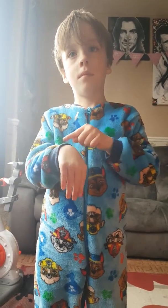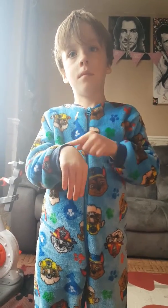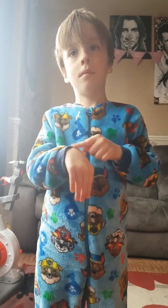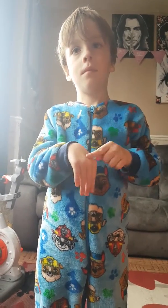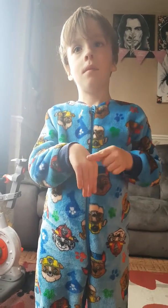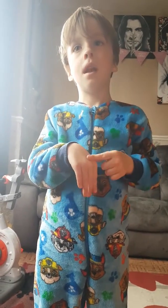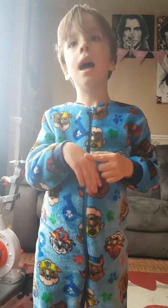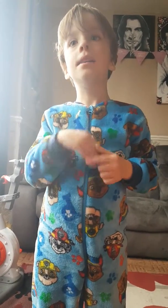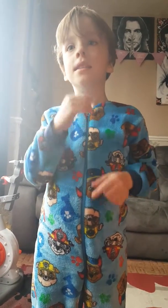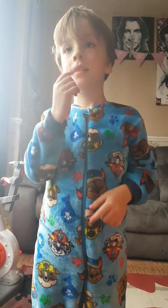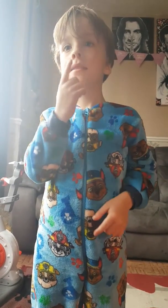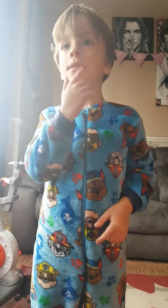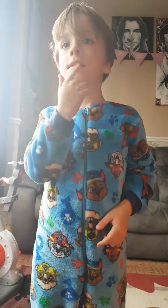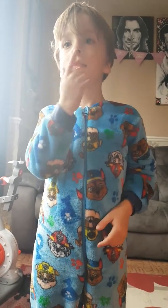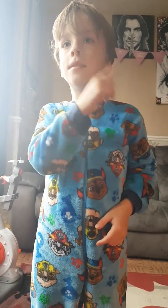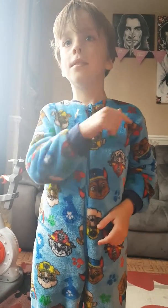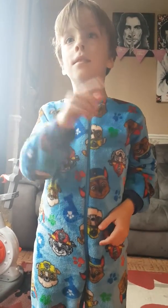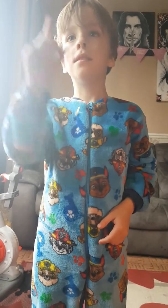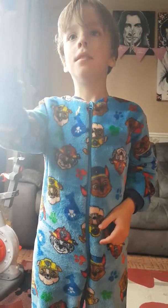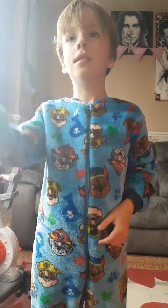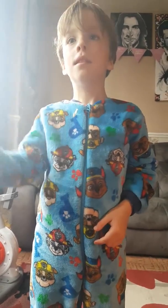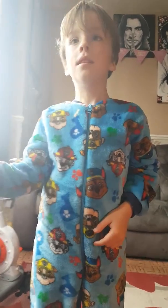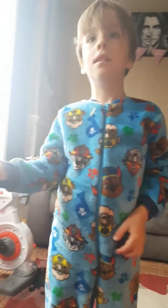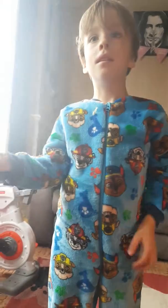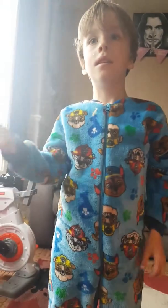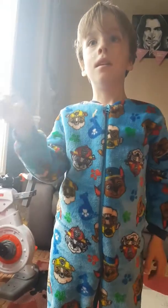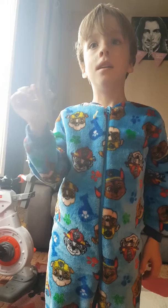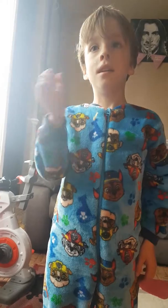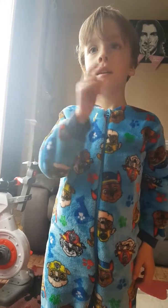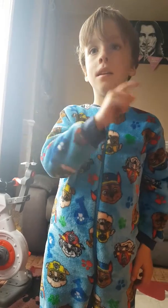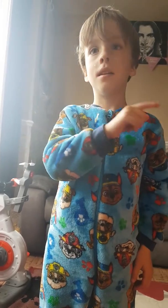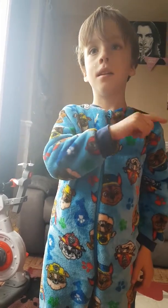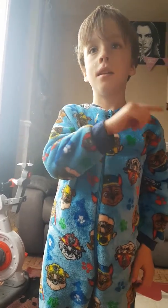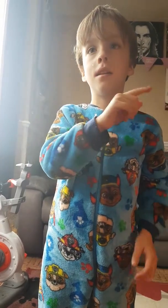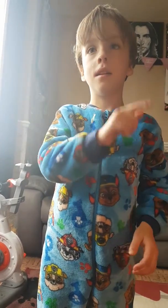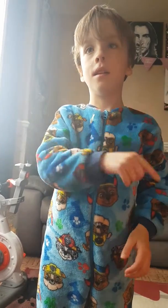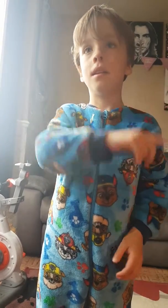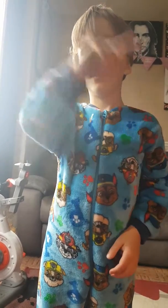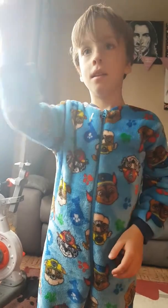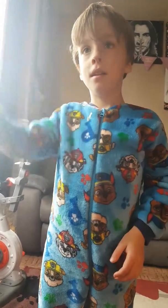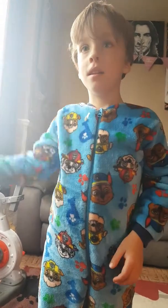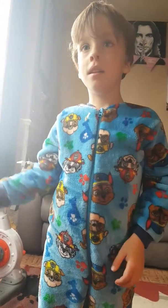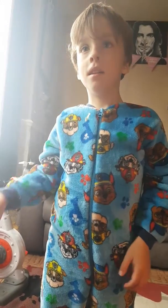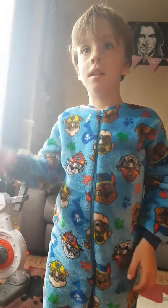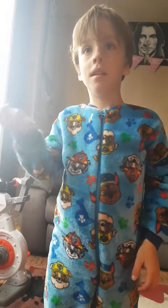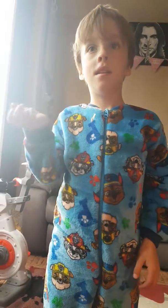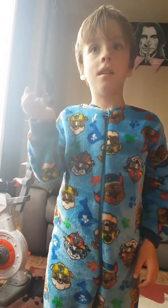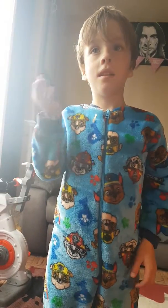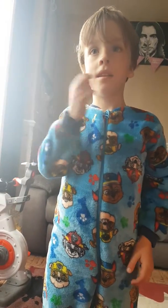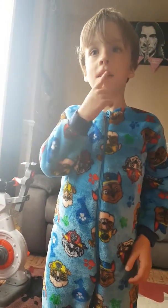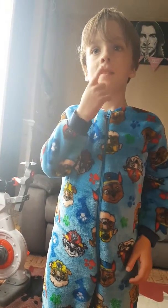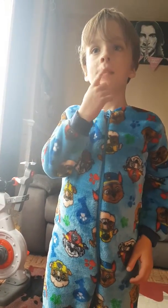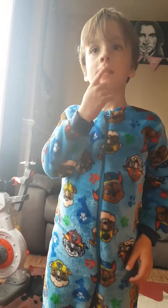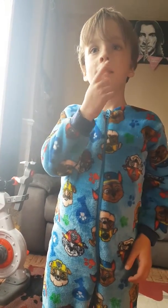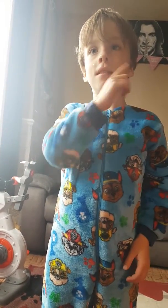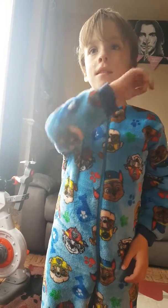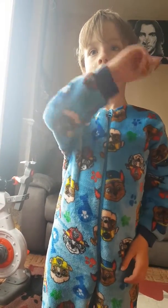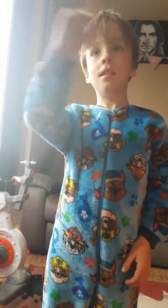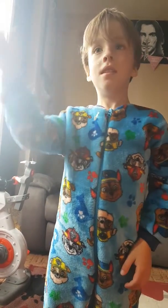blue. I can sing a rainbow, sing a rainbow, sing a